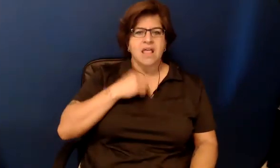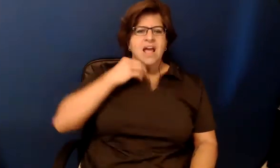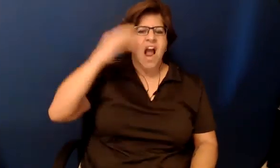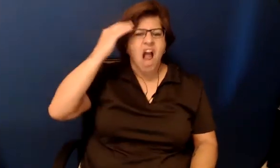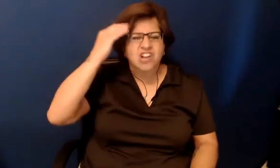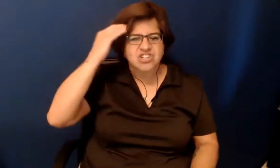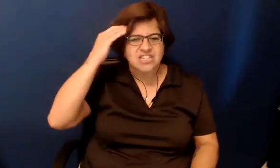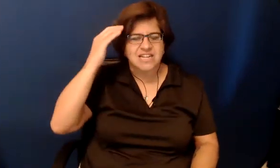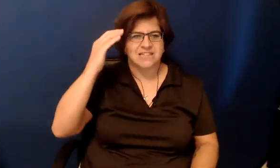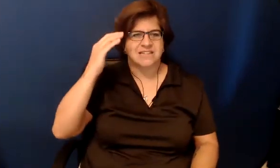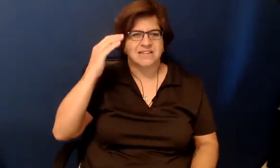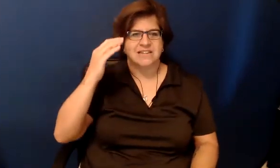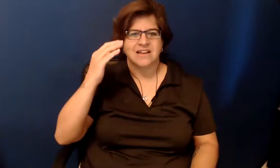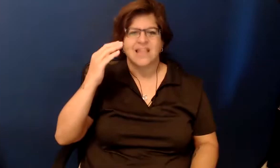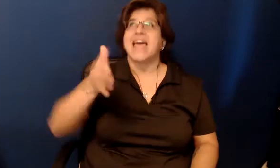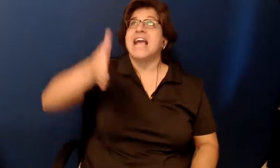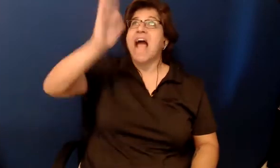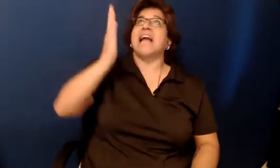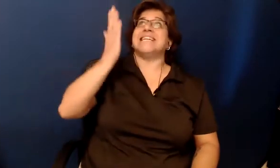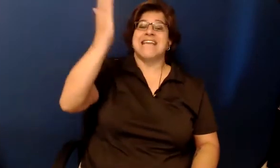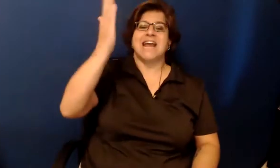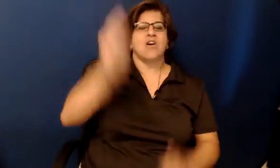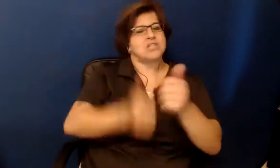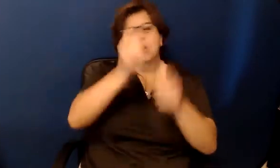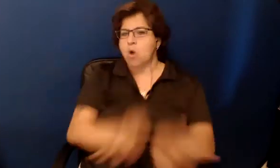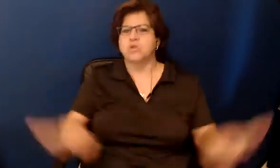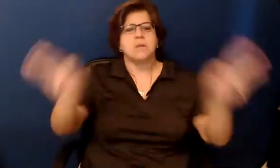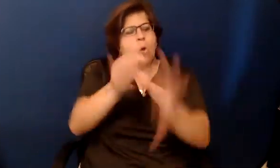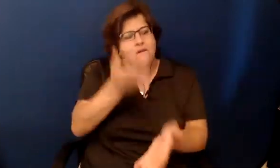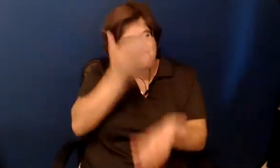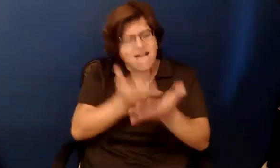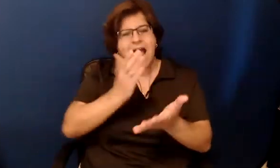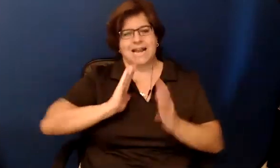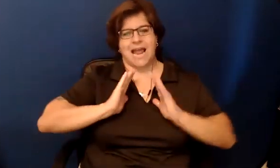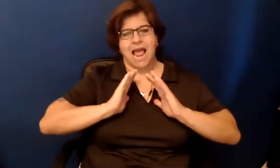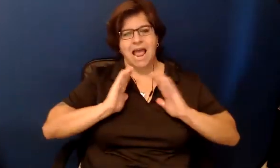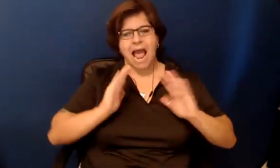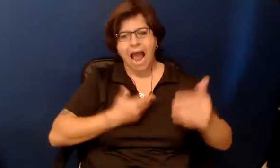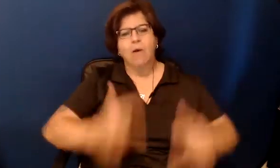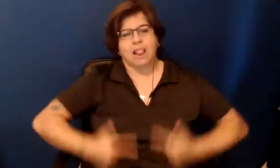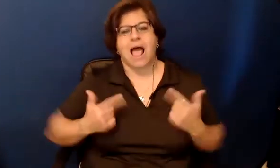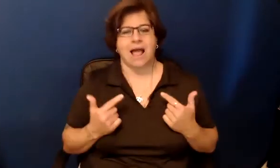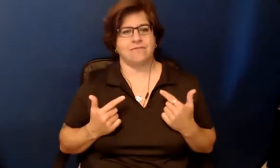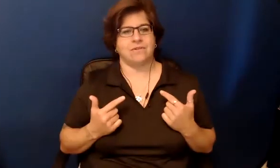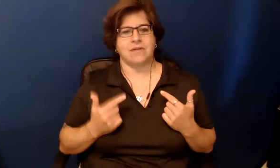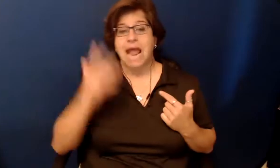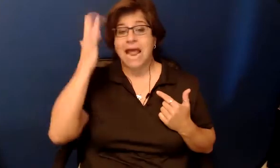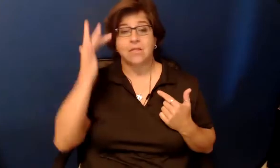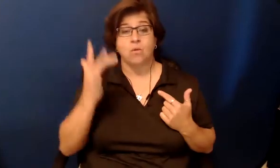book. The consciousness of the presence of God was the most important fact in their lives